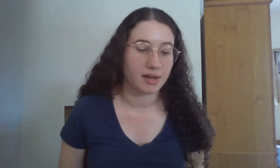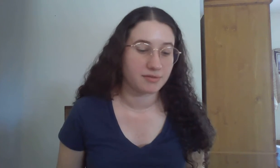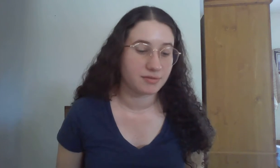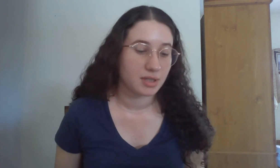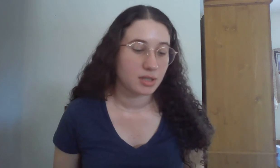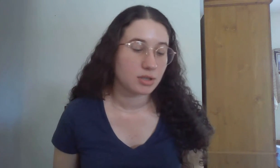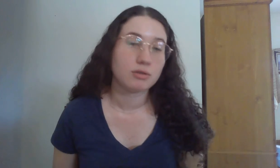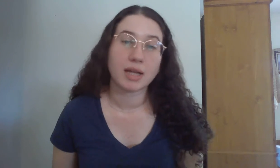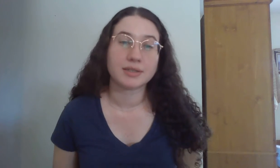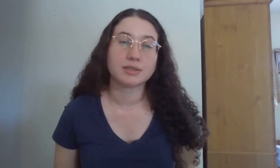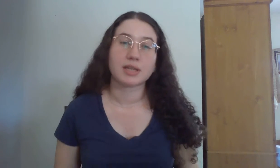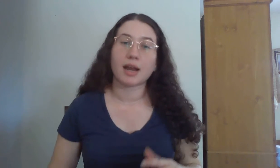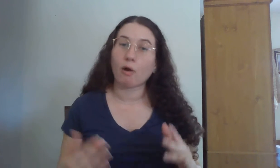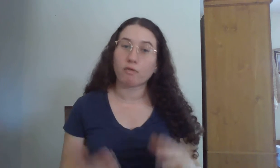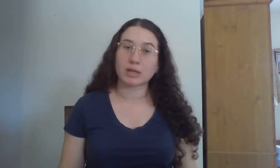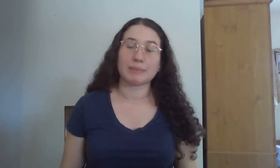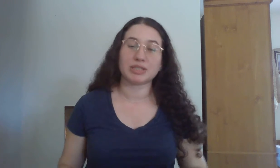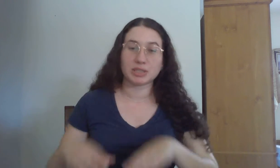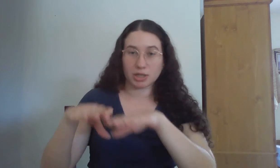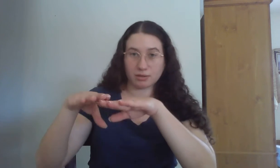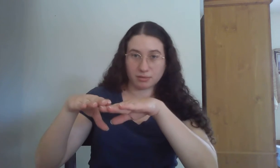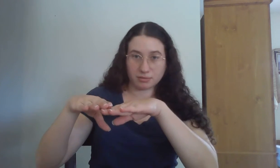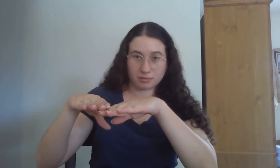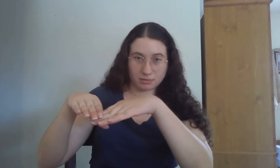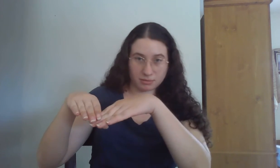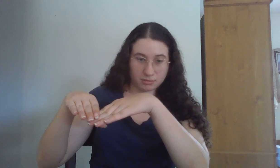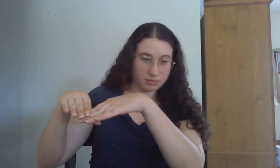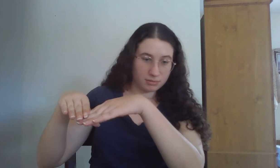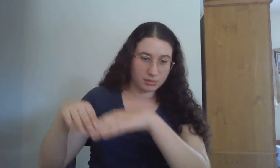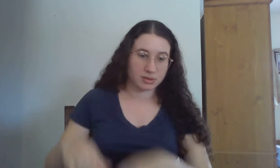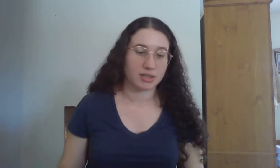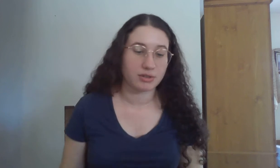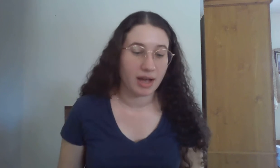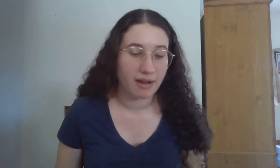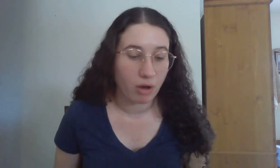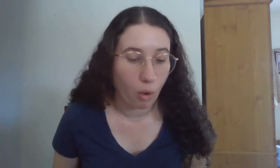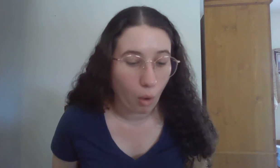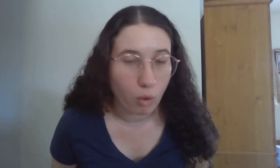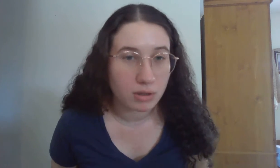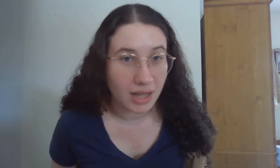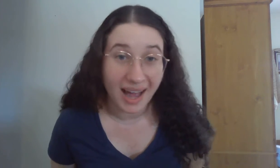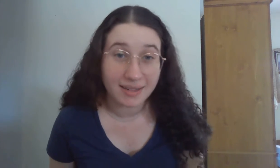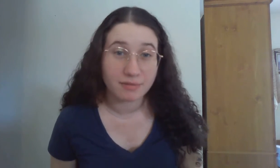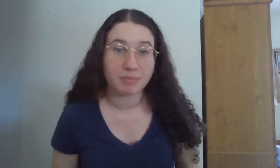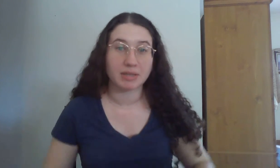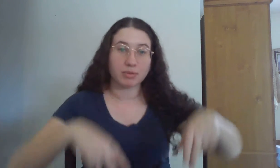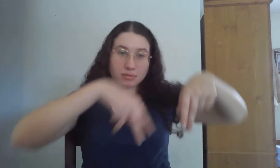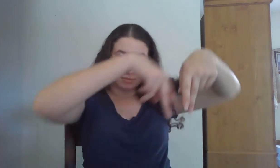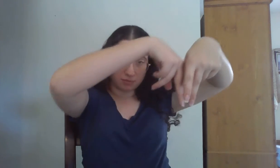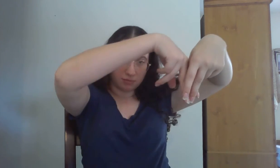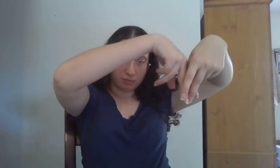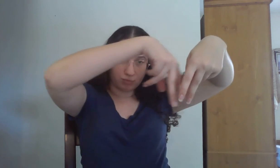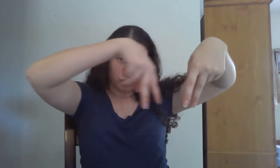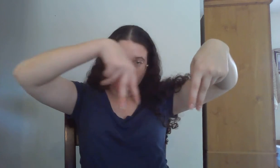have two letters kind of overlapping each other. Then you have a whole line of people.